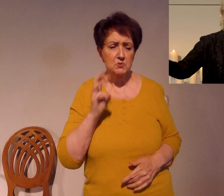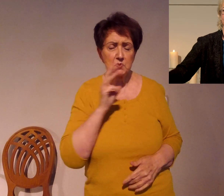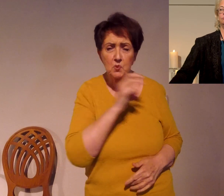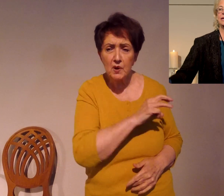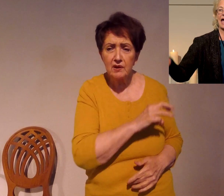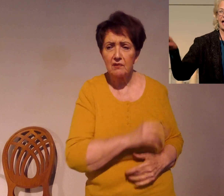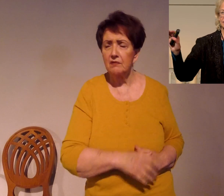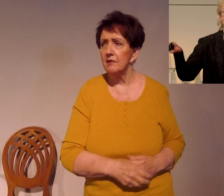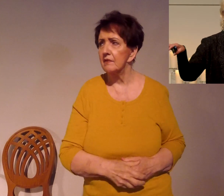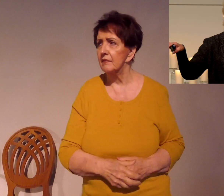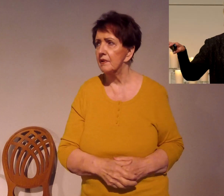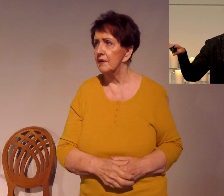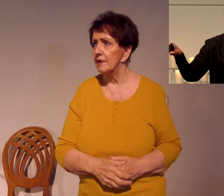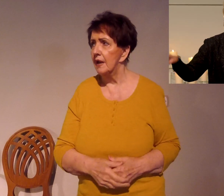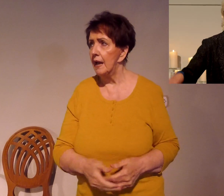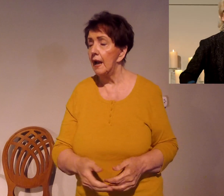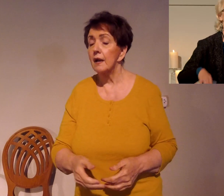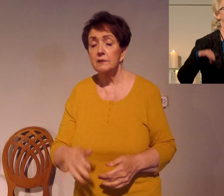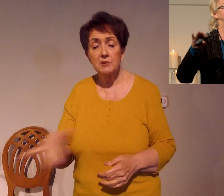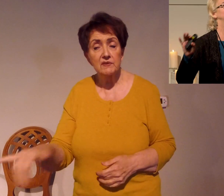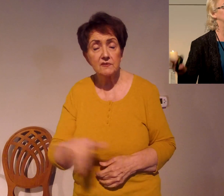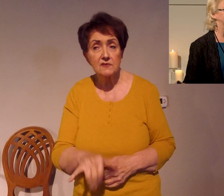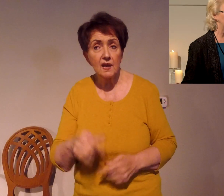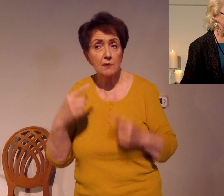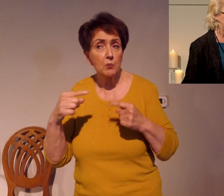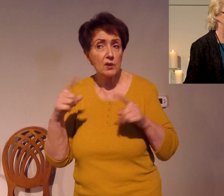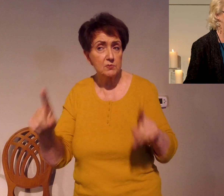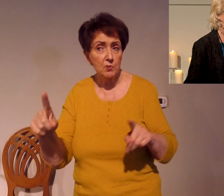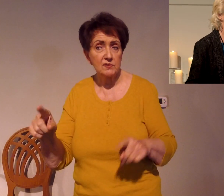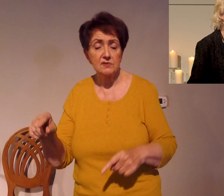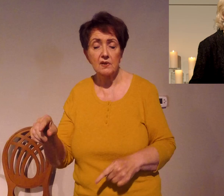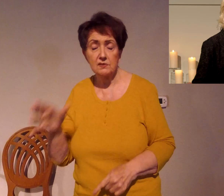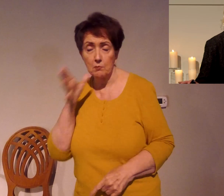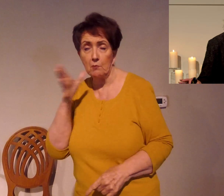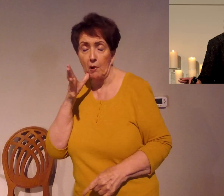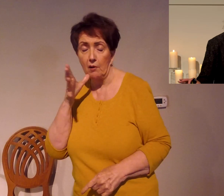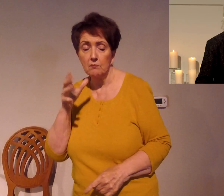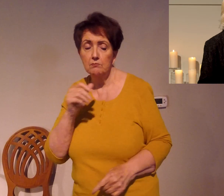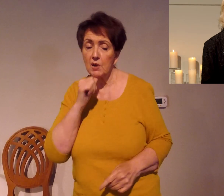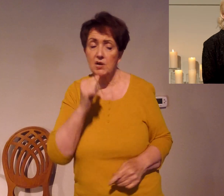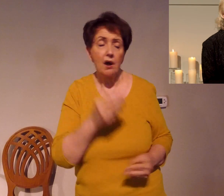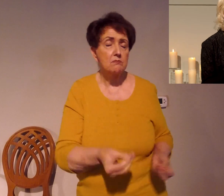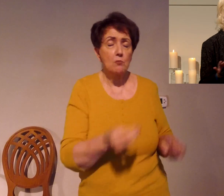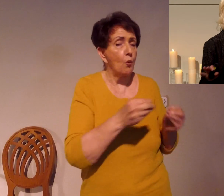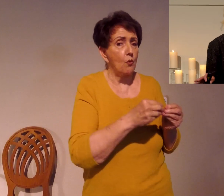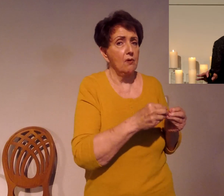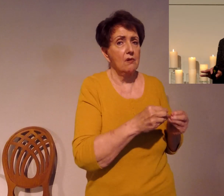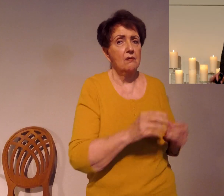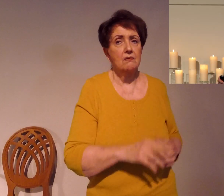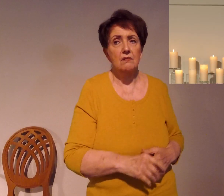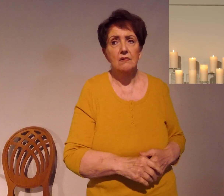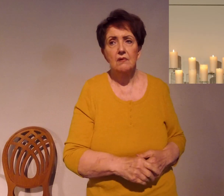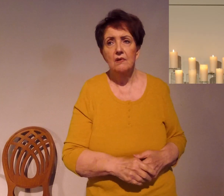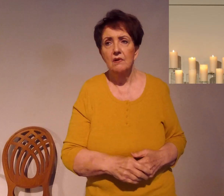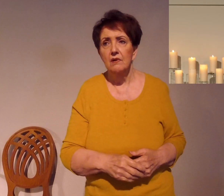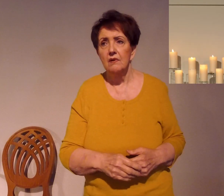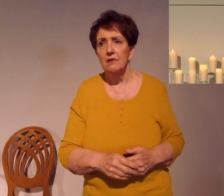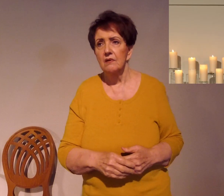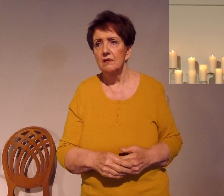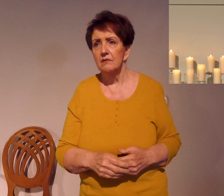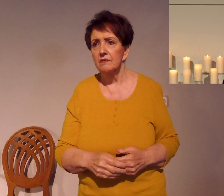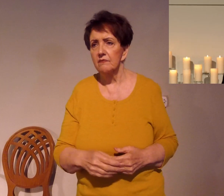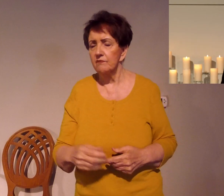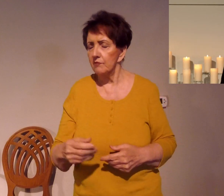was a cap. I could be as prosperous as my mother, but not more prosperous than her. For whatever reasons, for the longest